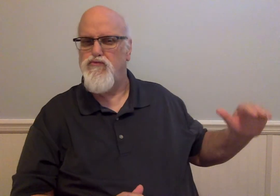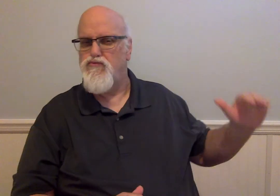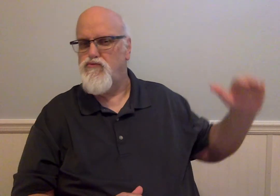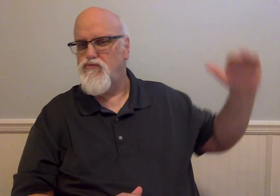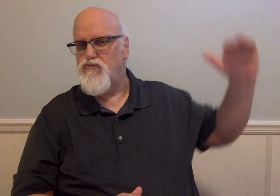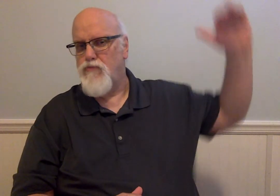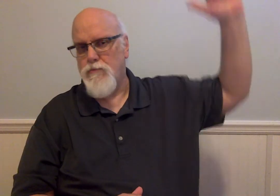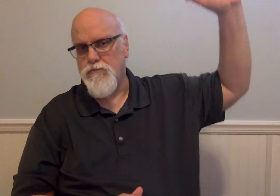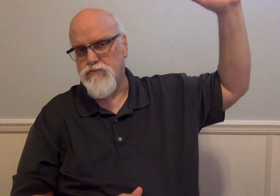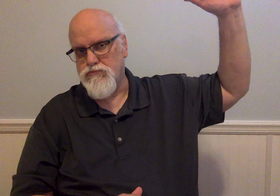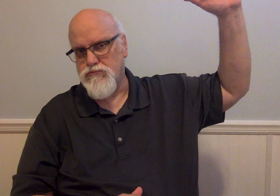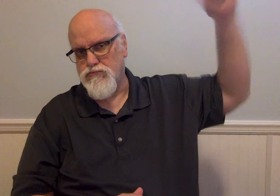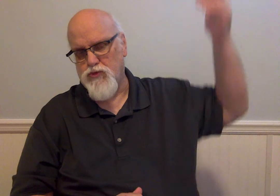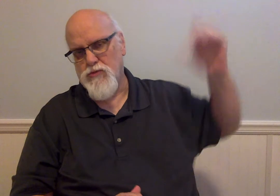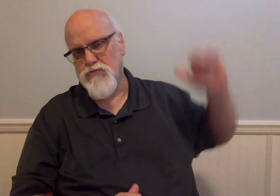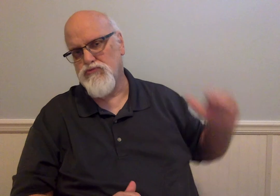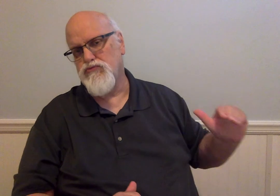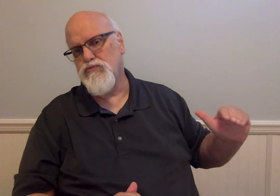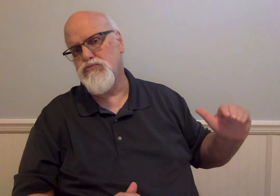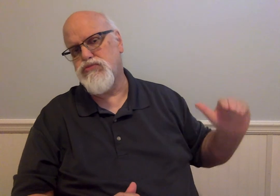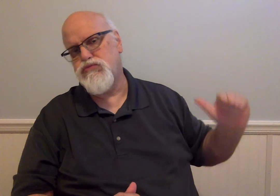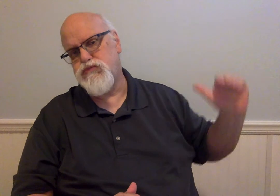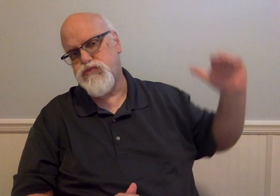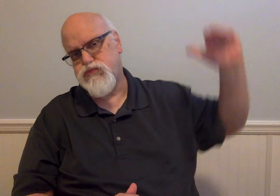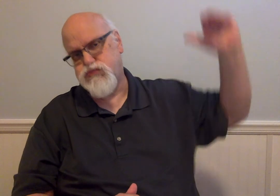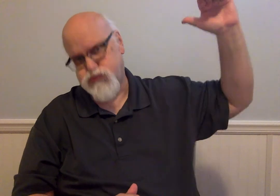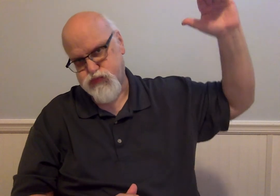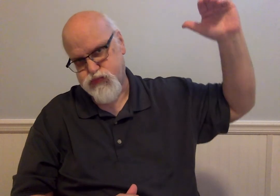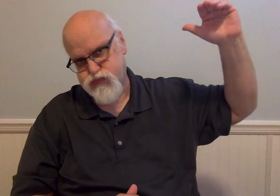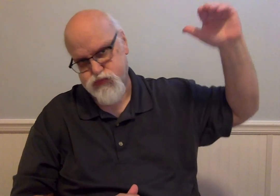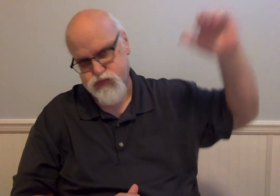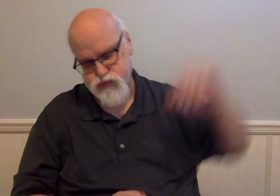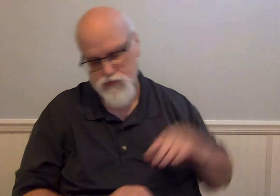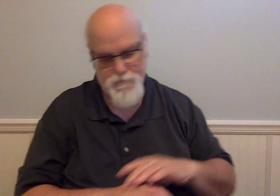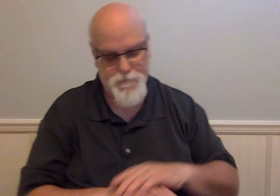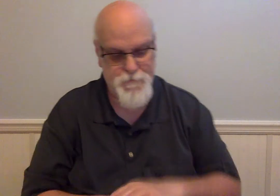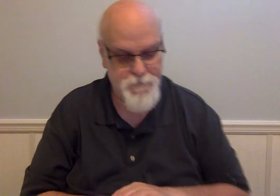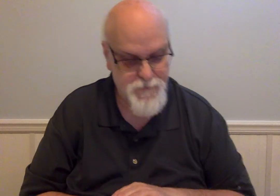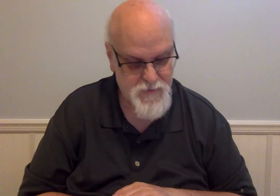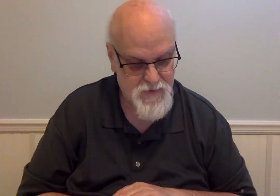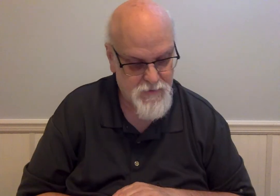I grew up. So I grew up. I was raised.